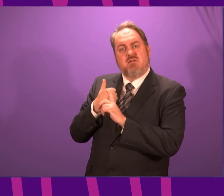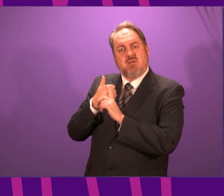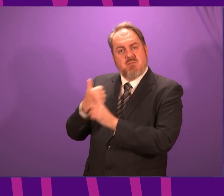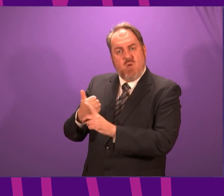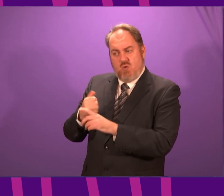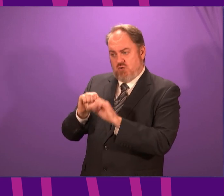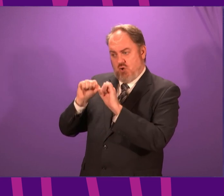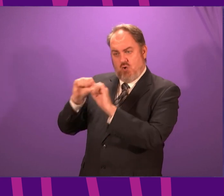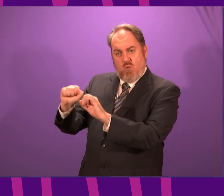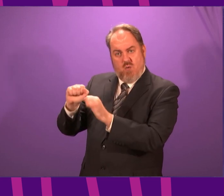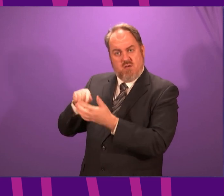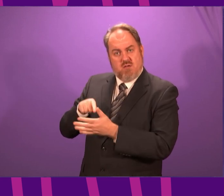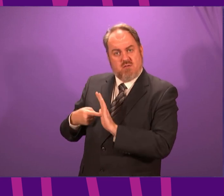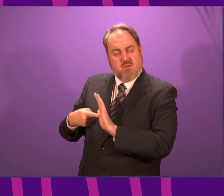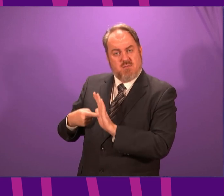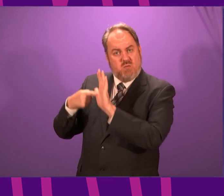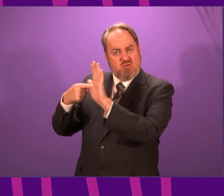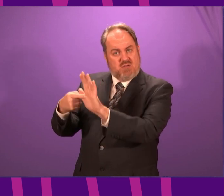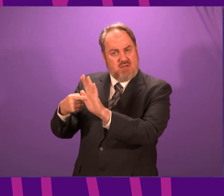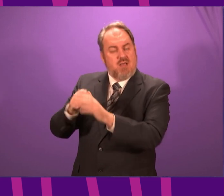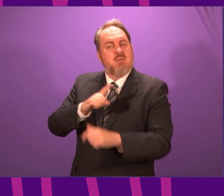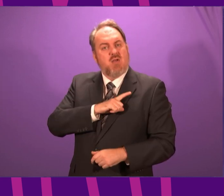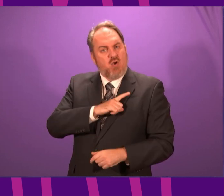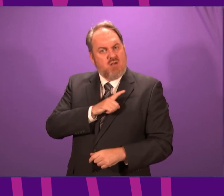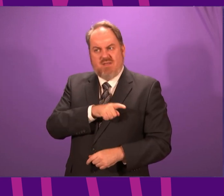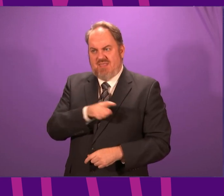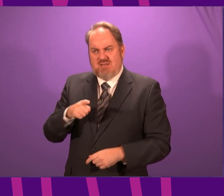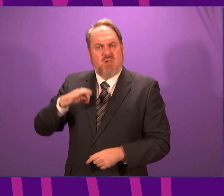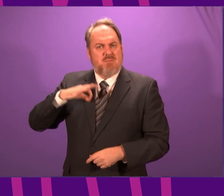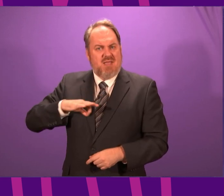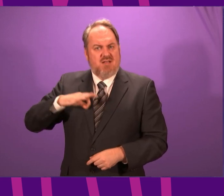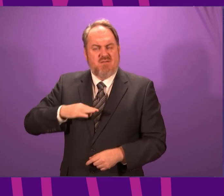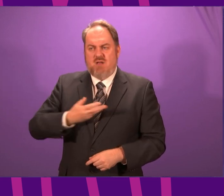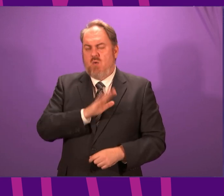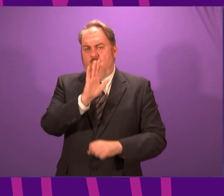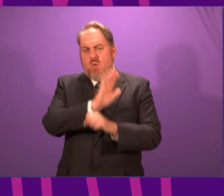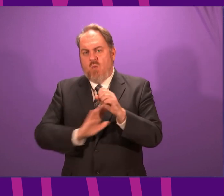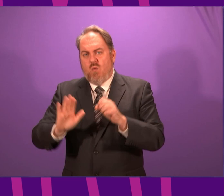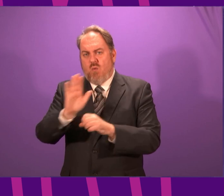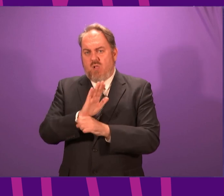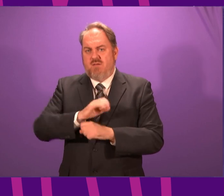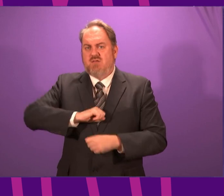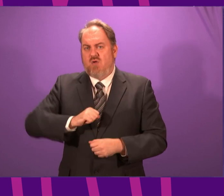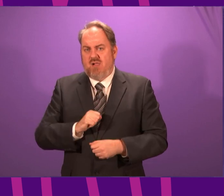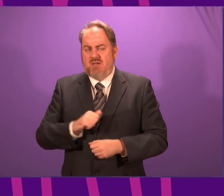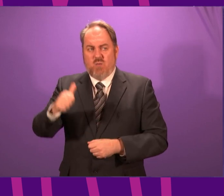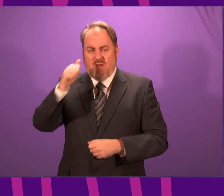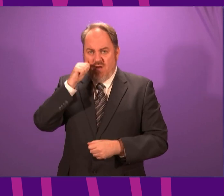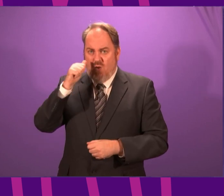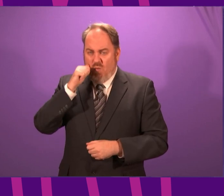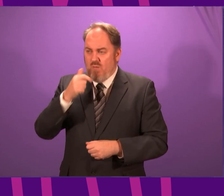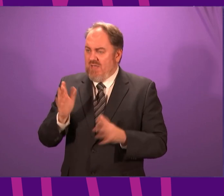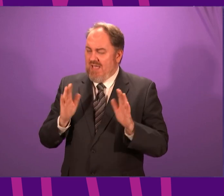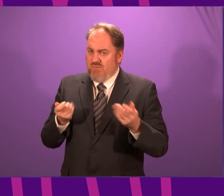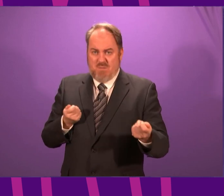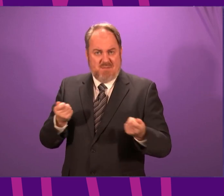because we believe it tackles some of the vital areas that are in the interests of all Scots as we move through the next phase of managing this